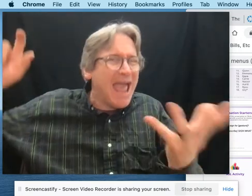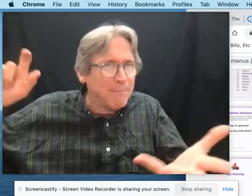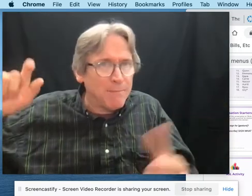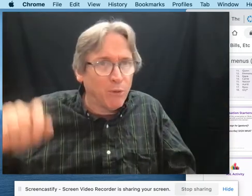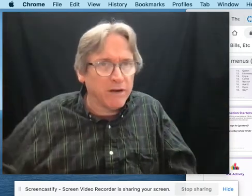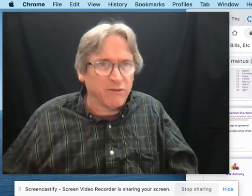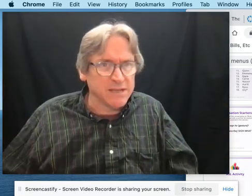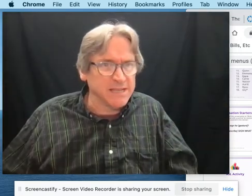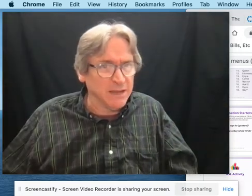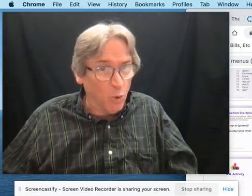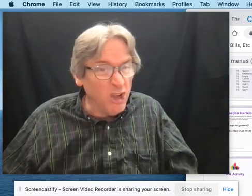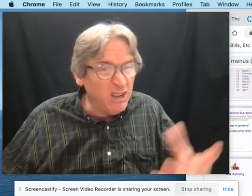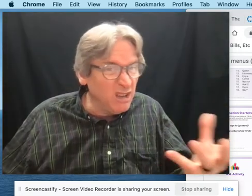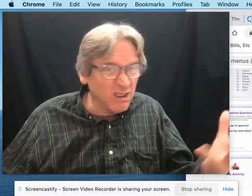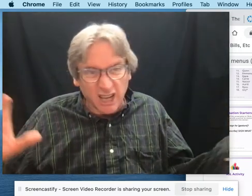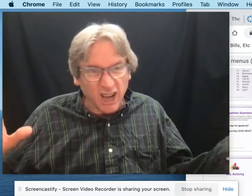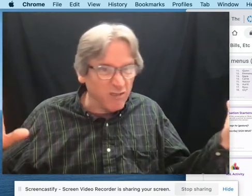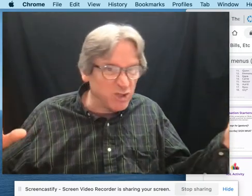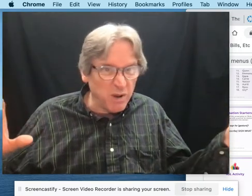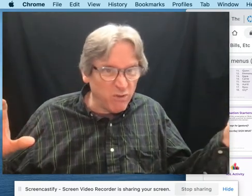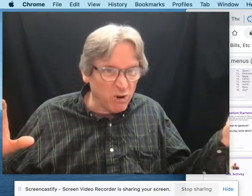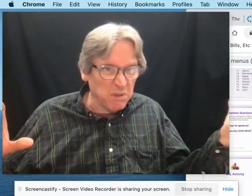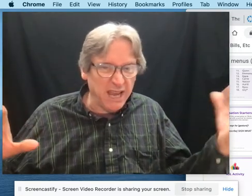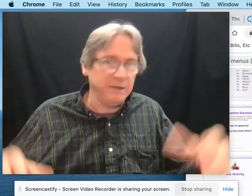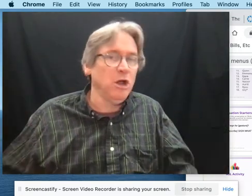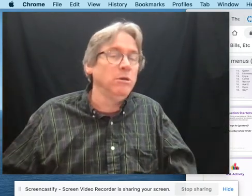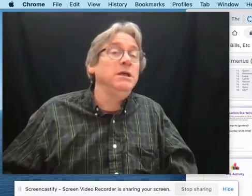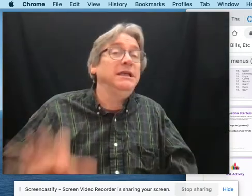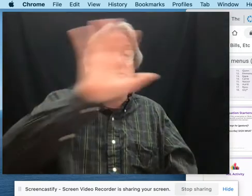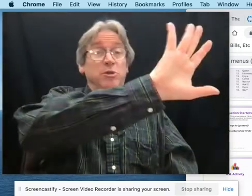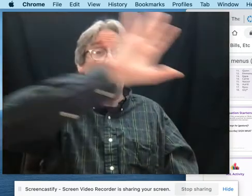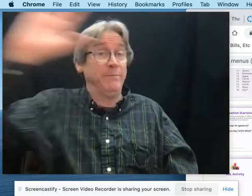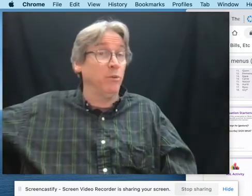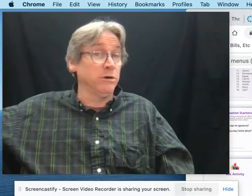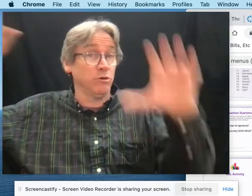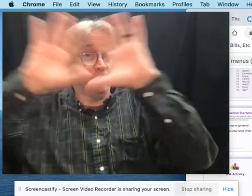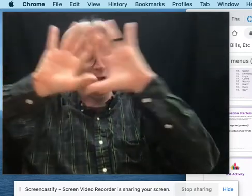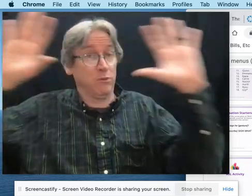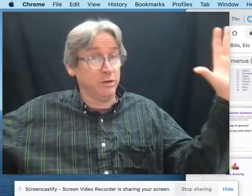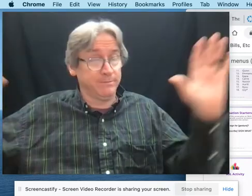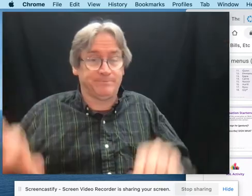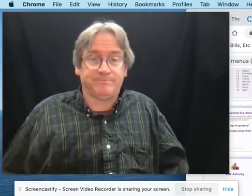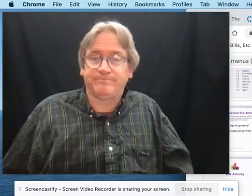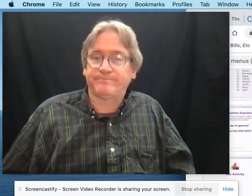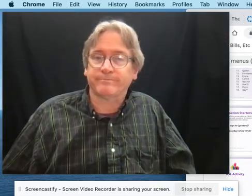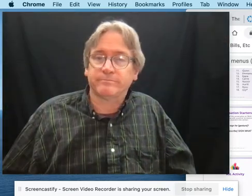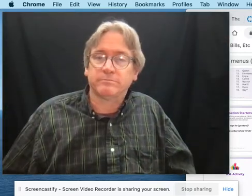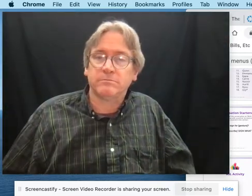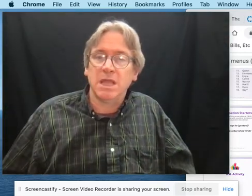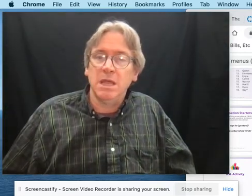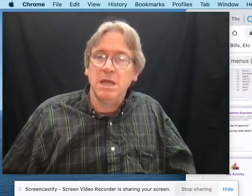Board. And by board, at first I was thinking wood, like a 2x4, a plank. No, it's the whiteboard or the blackboard.